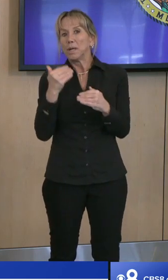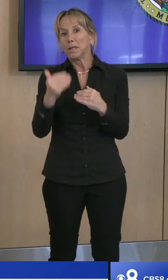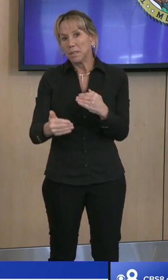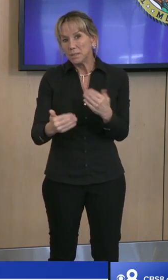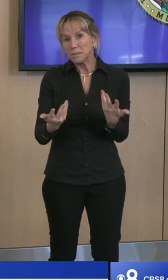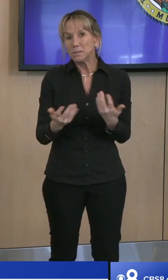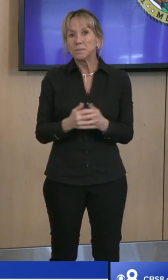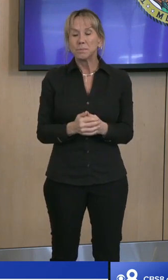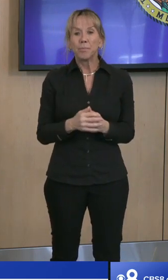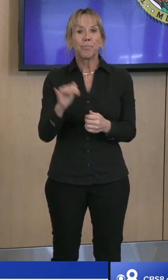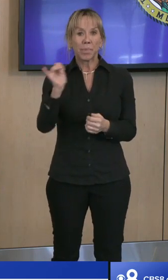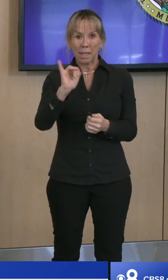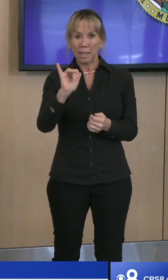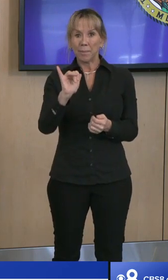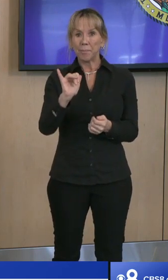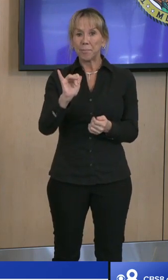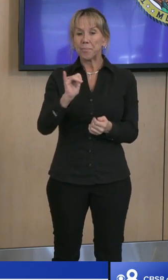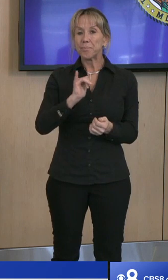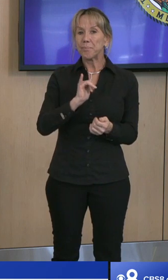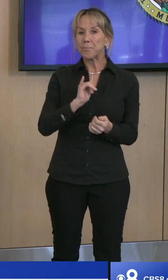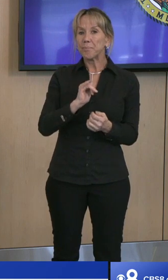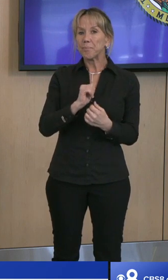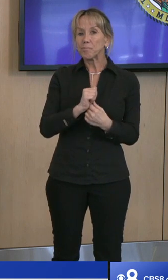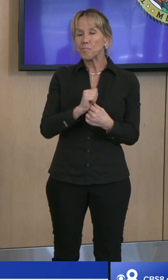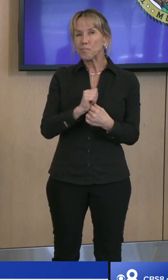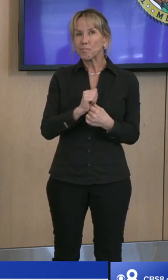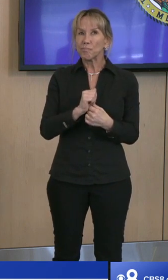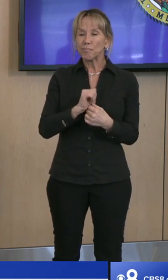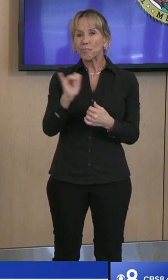is. As I've stated in previous